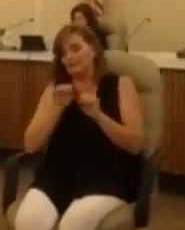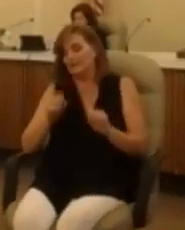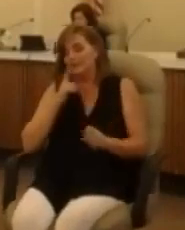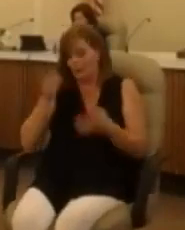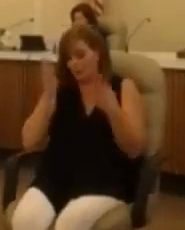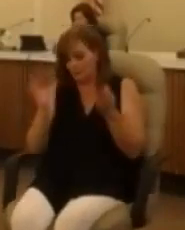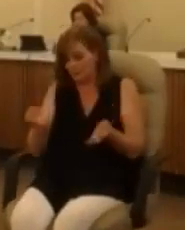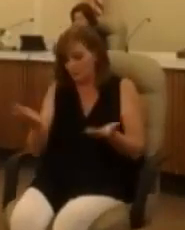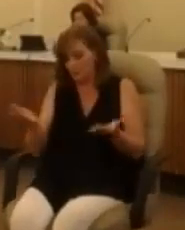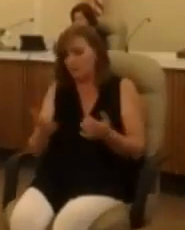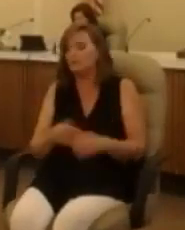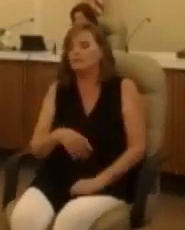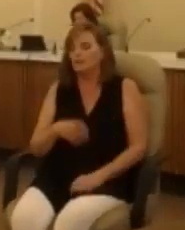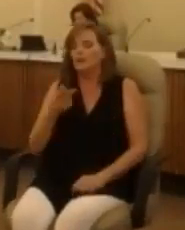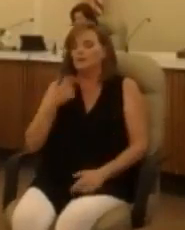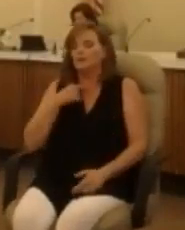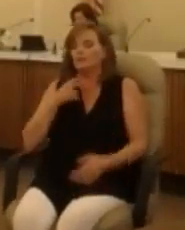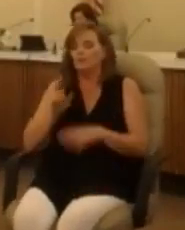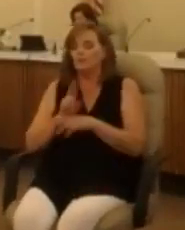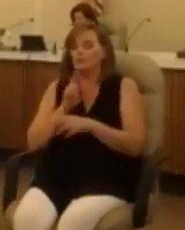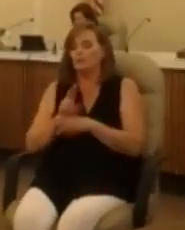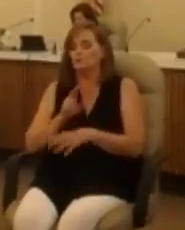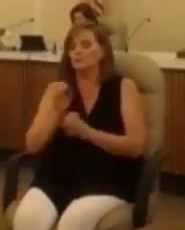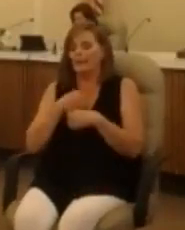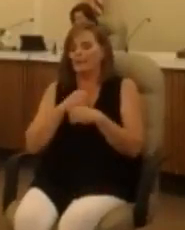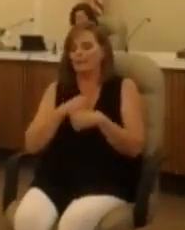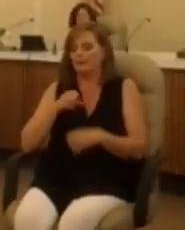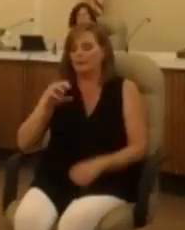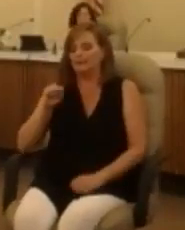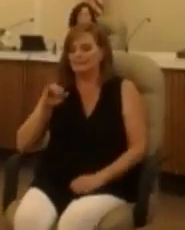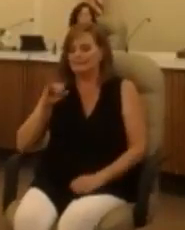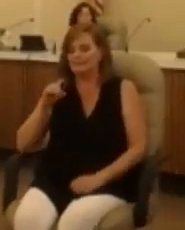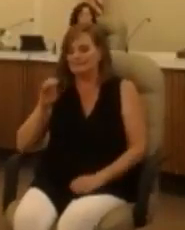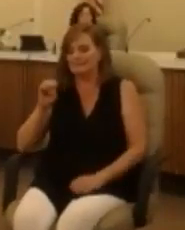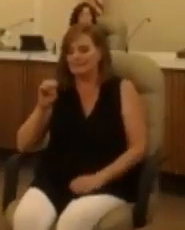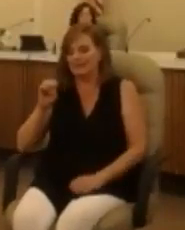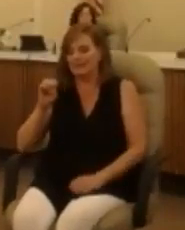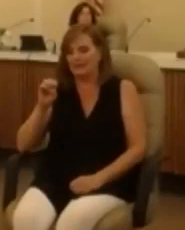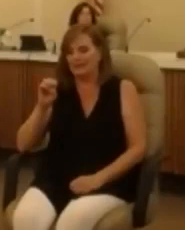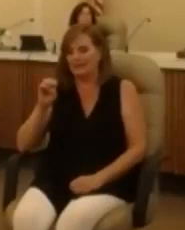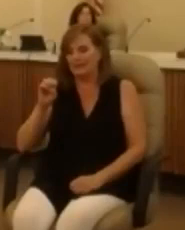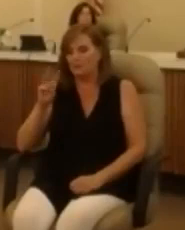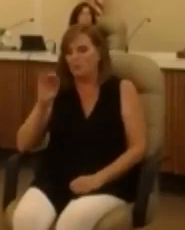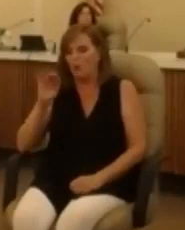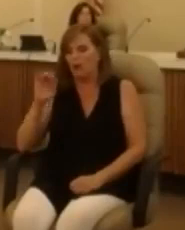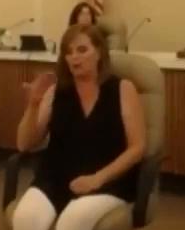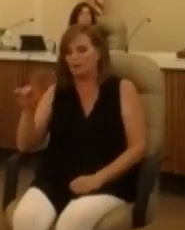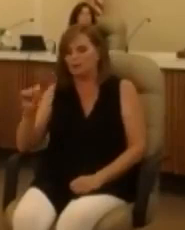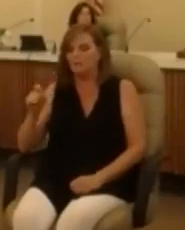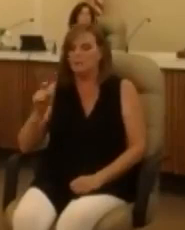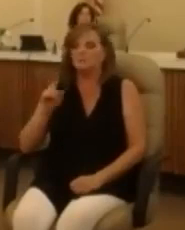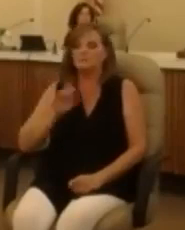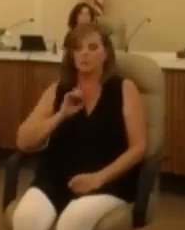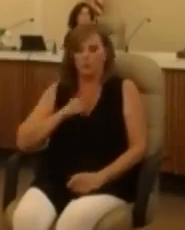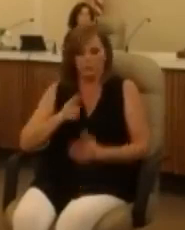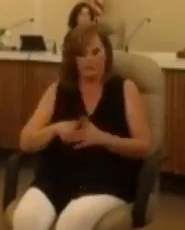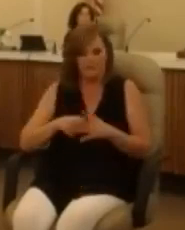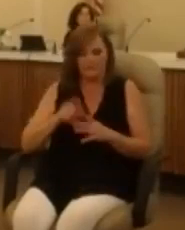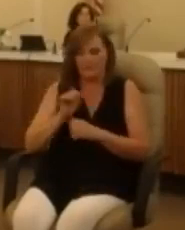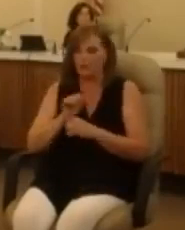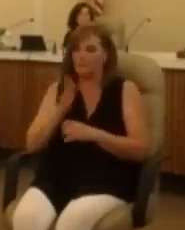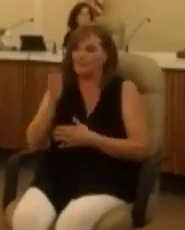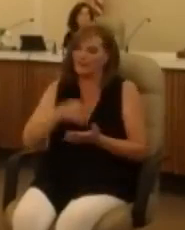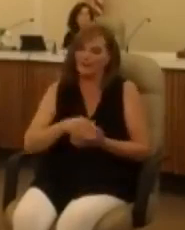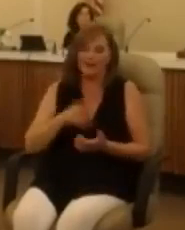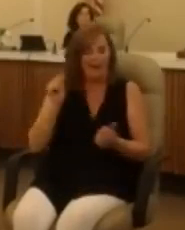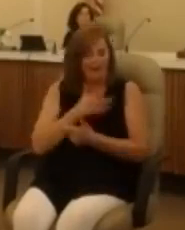made putting sidewalks down Highland Drive. And so we've started that work. And again, it all has to get